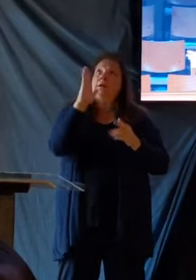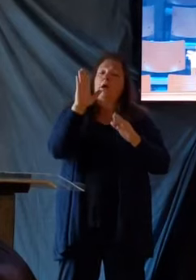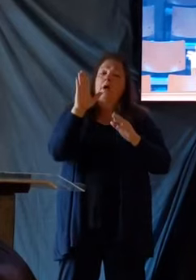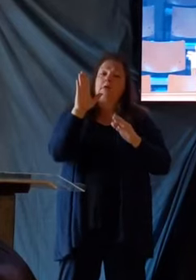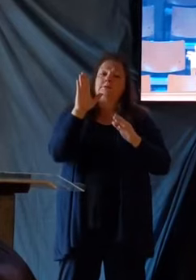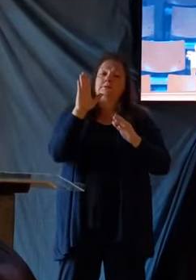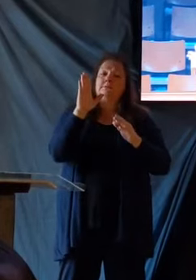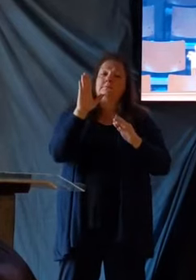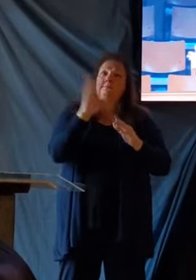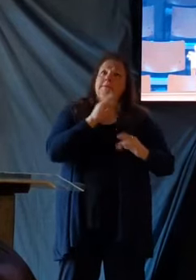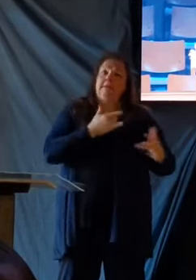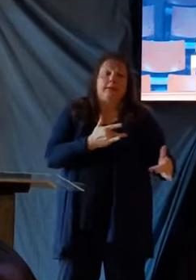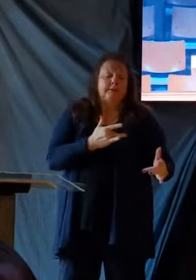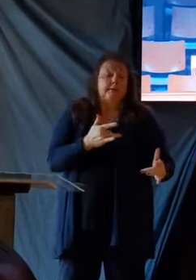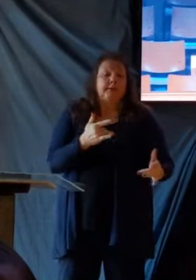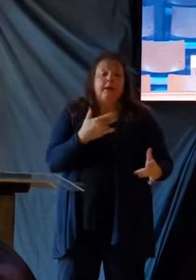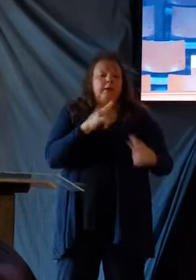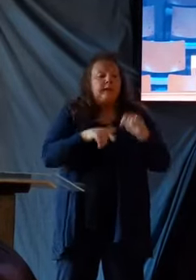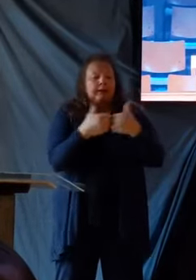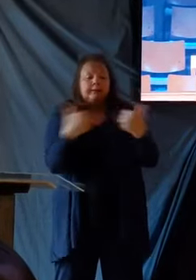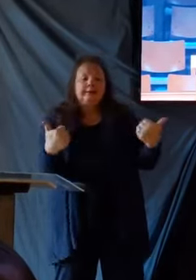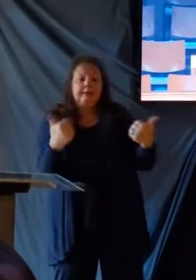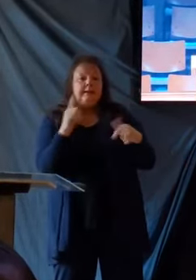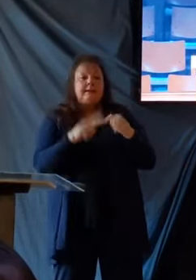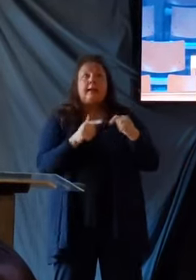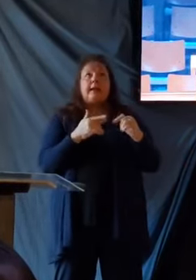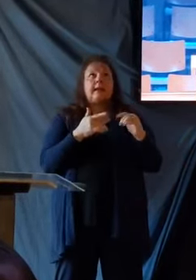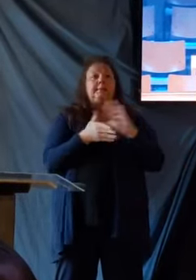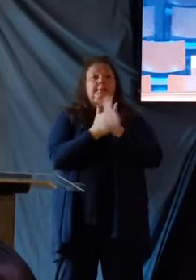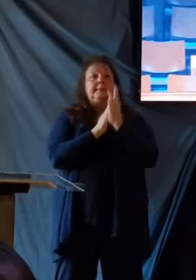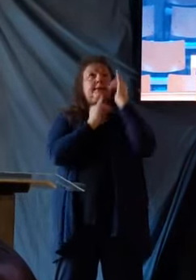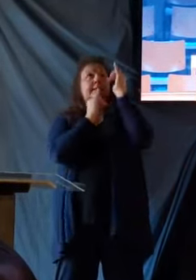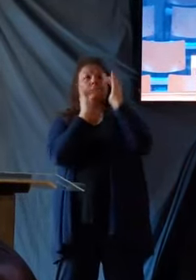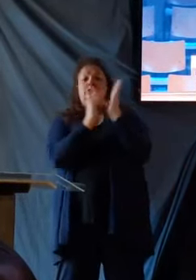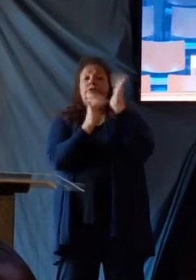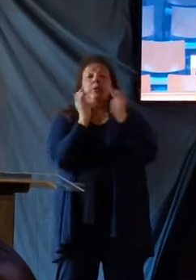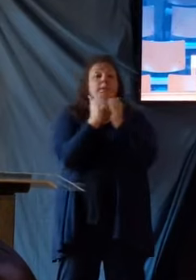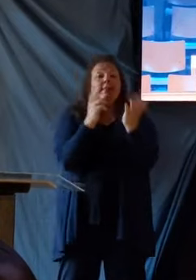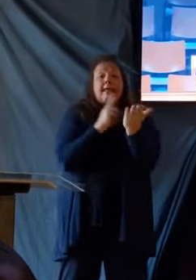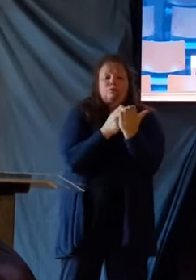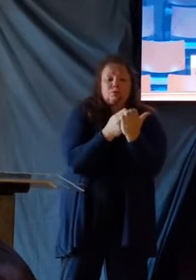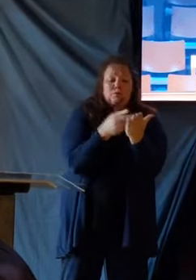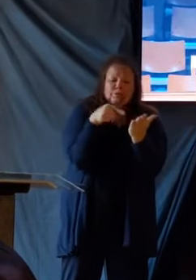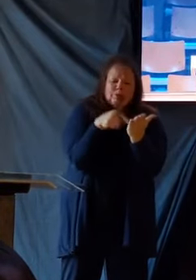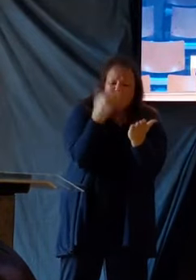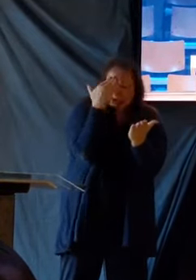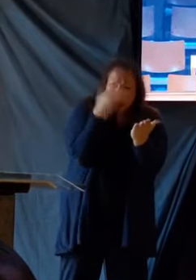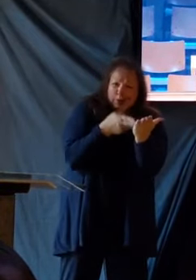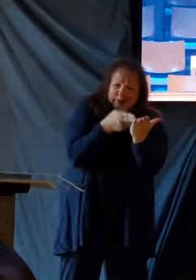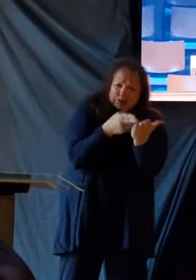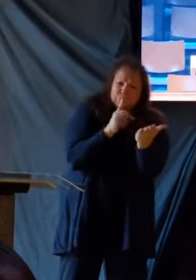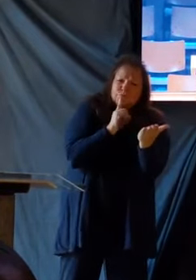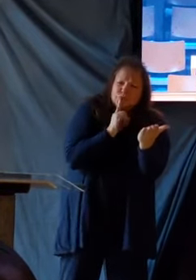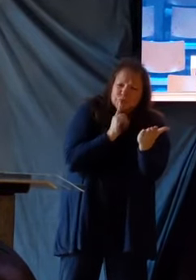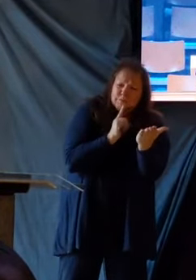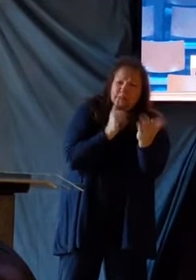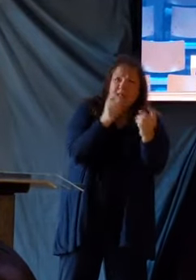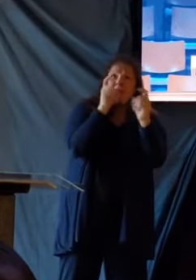separate the two. You don't try to have a godly life apart from the truth. It's the truth of the gospel that